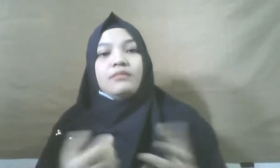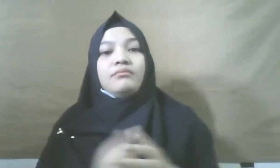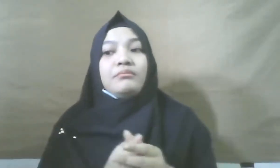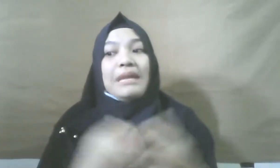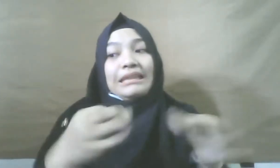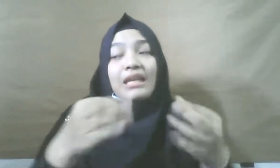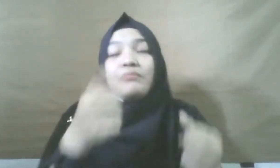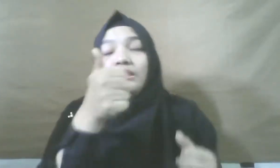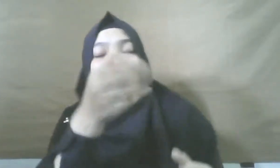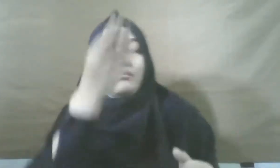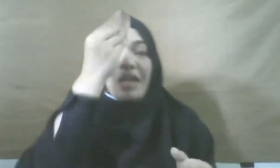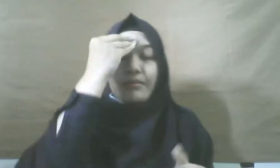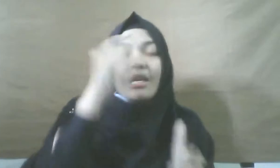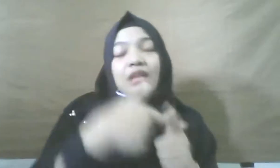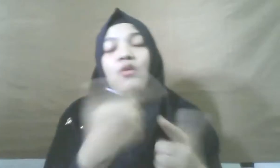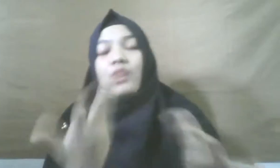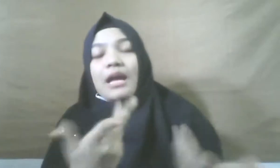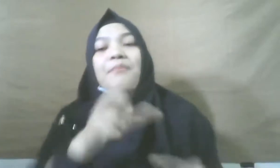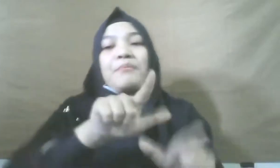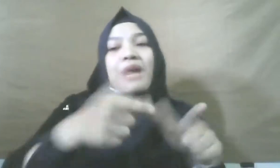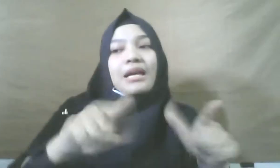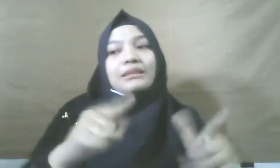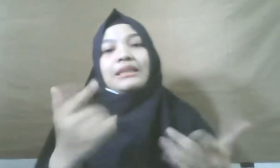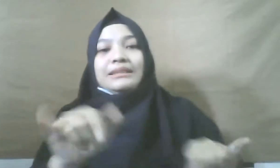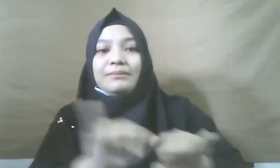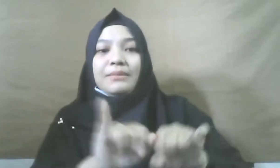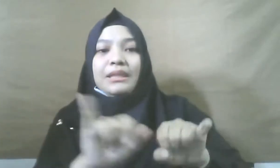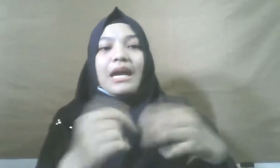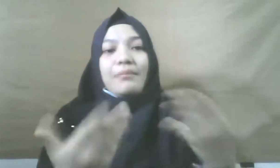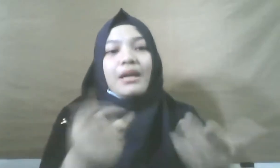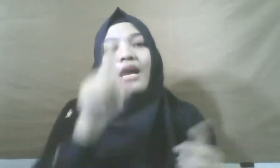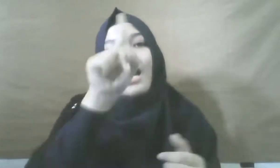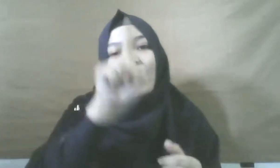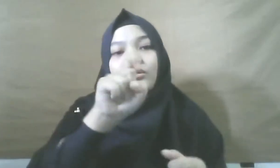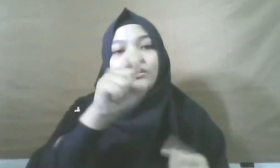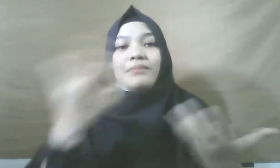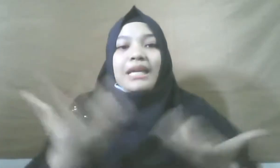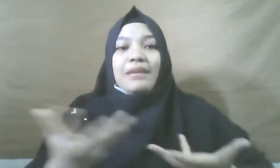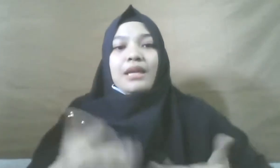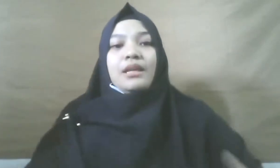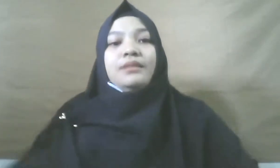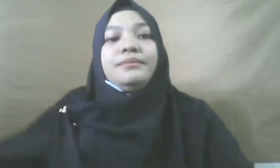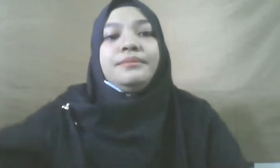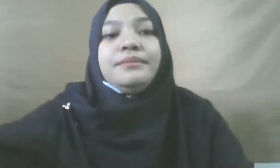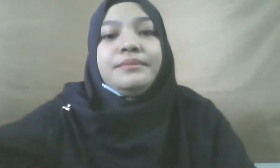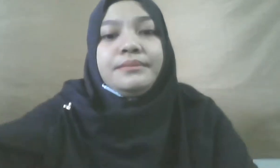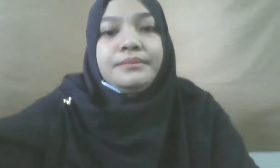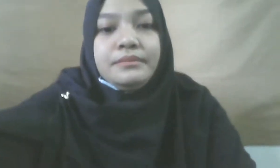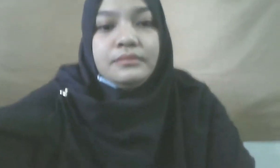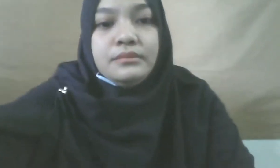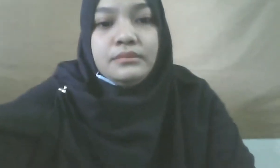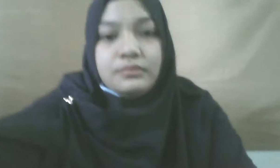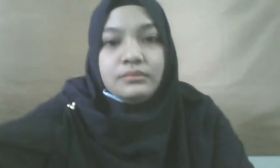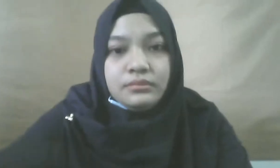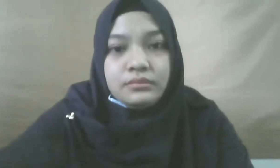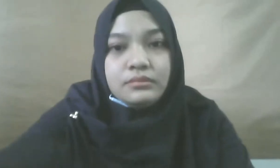Thank you, Pak Terry. Let's take another question from Pak Johannes Windy.